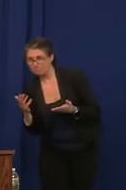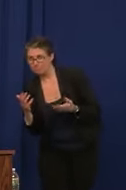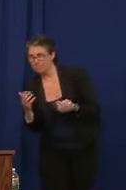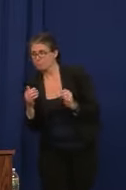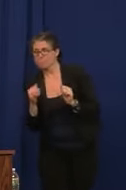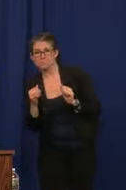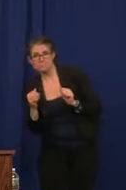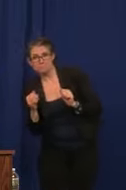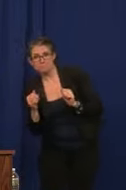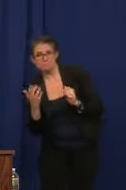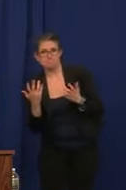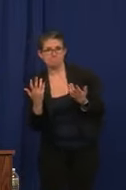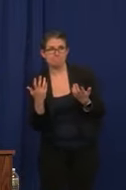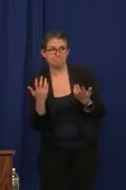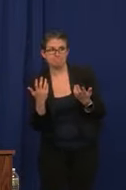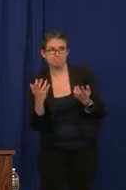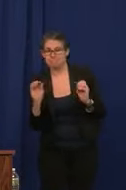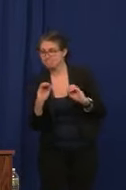Don?